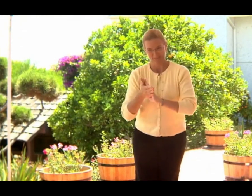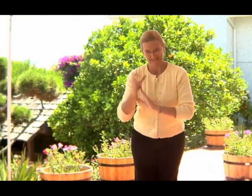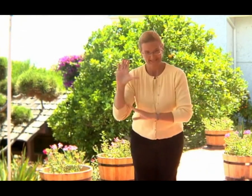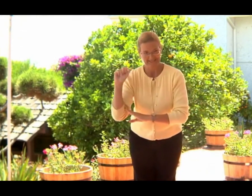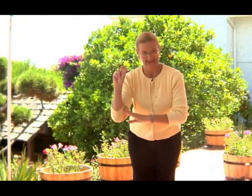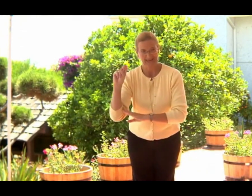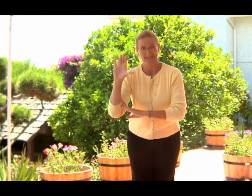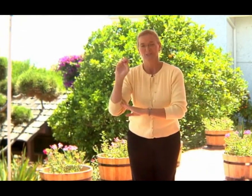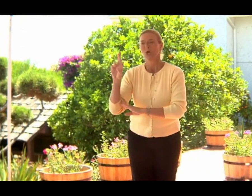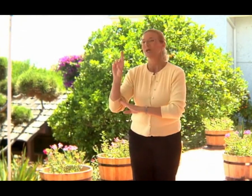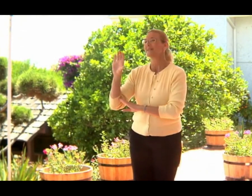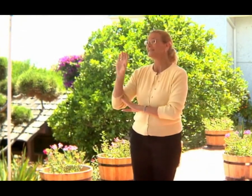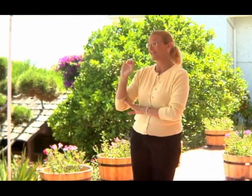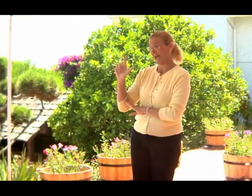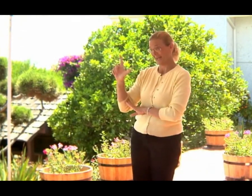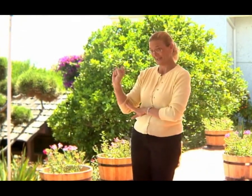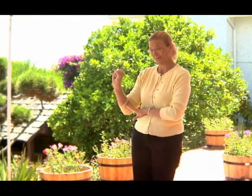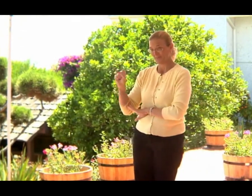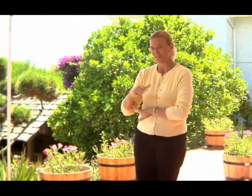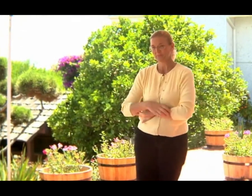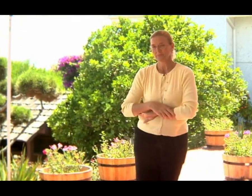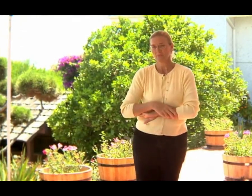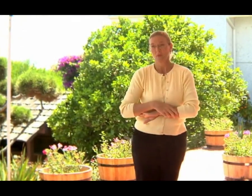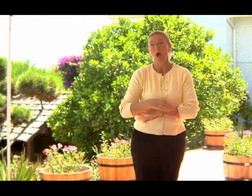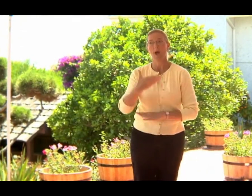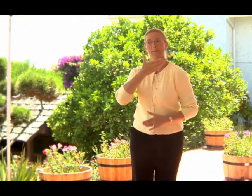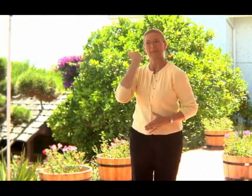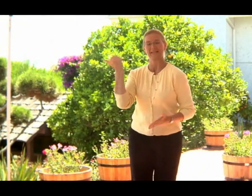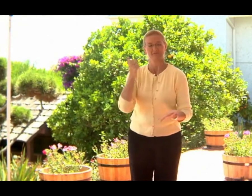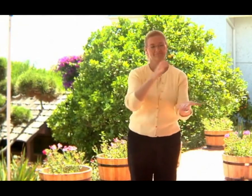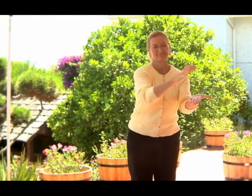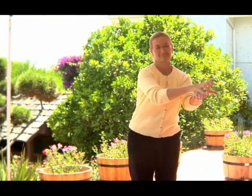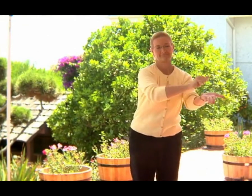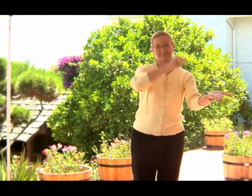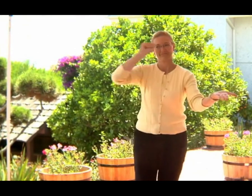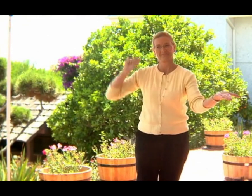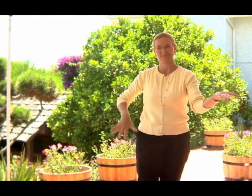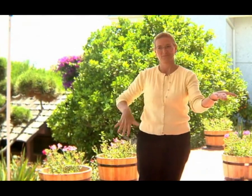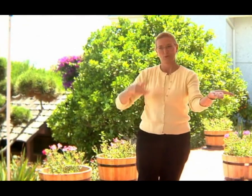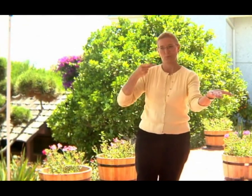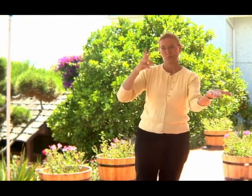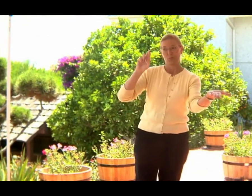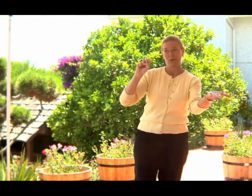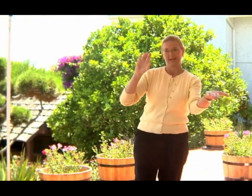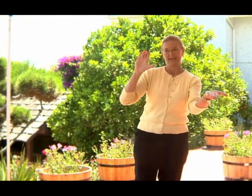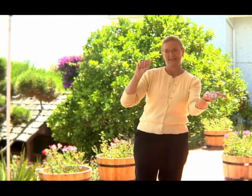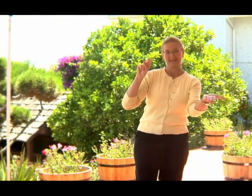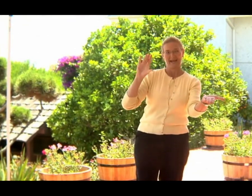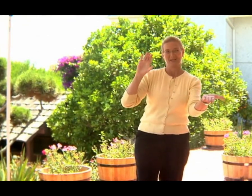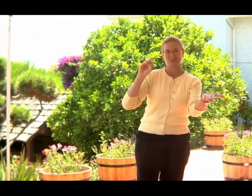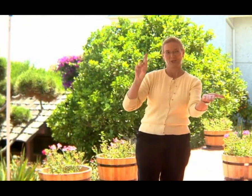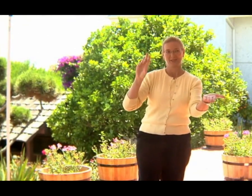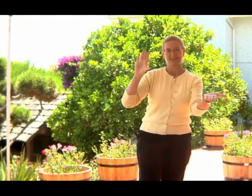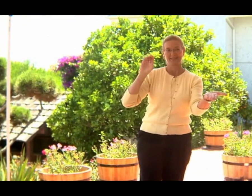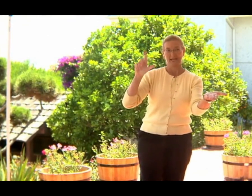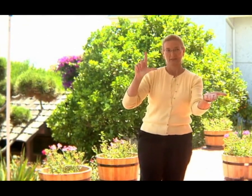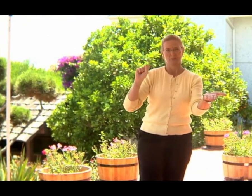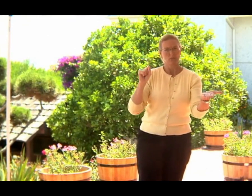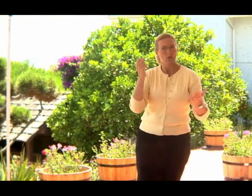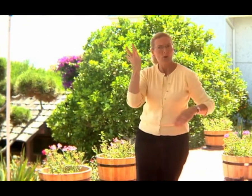Eventually, some of those cells could become cancer cells. It is generally best to remove pre-cancer cells because we